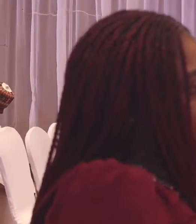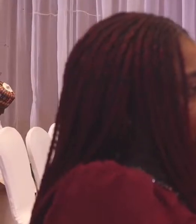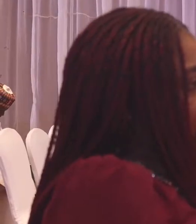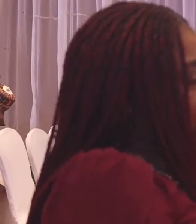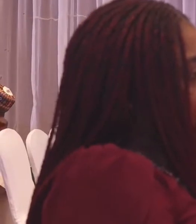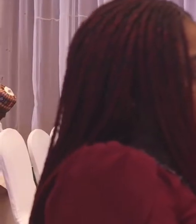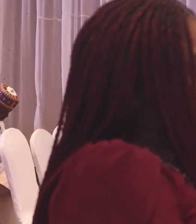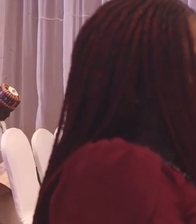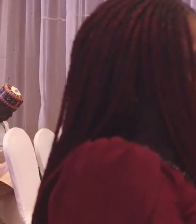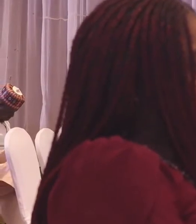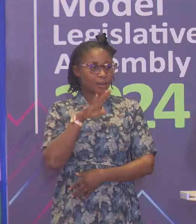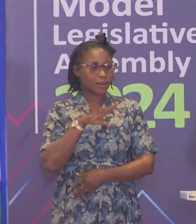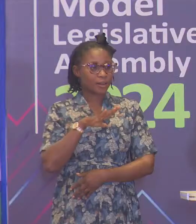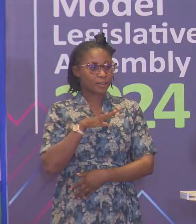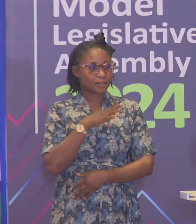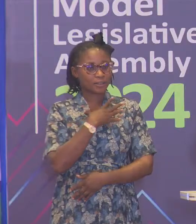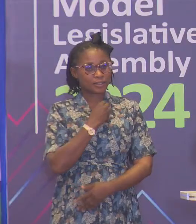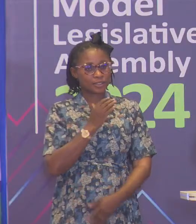Ladies and gentlemen,